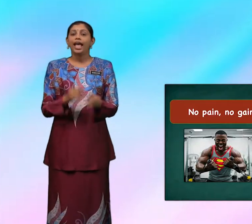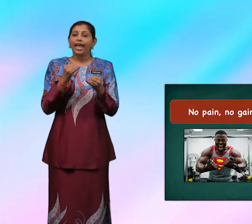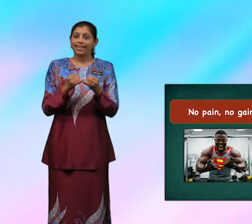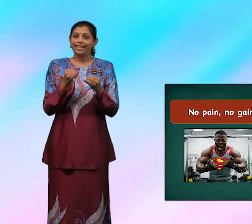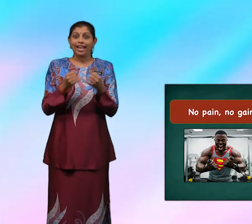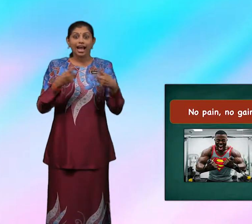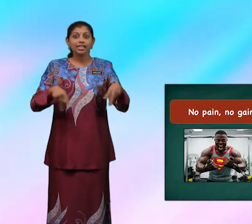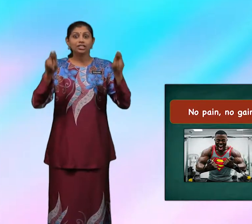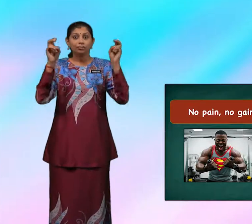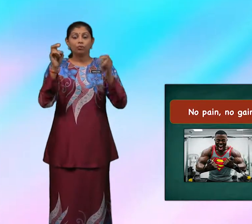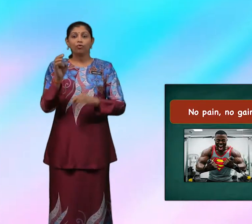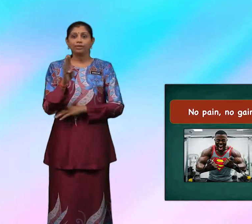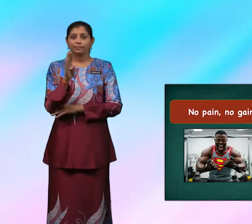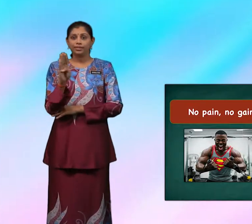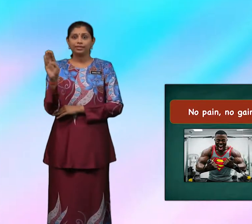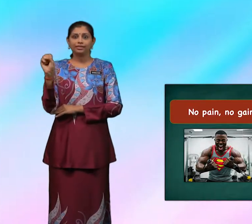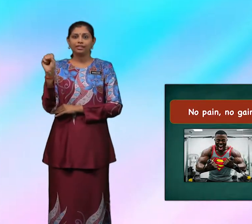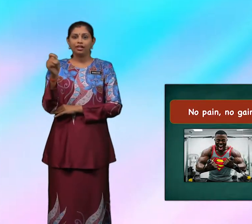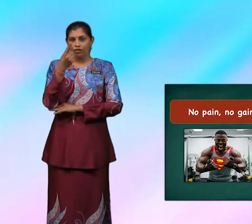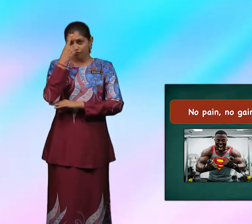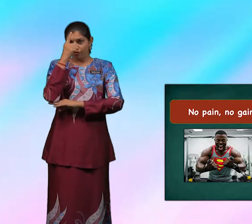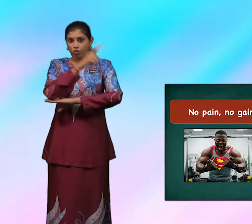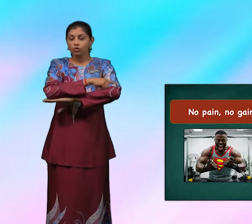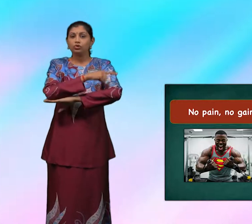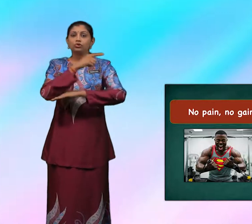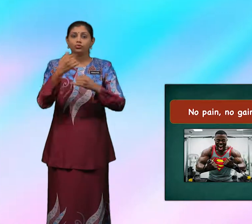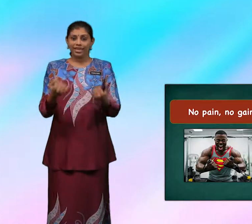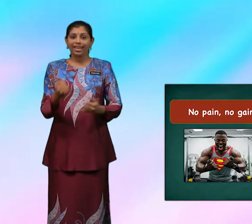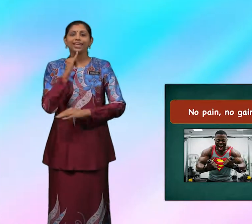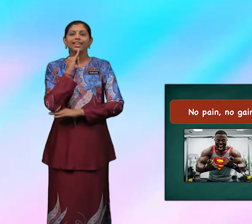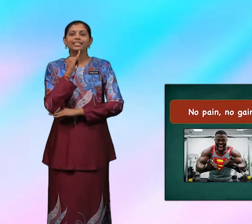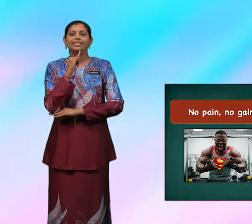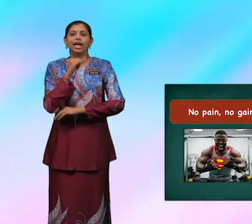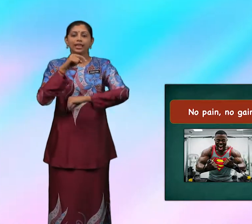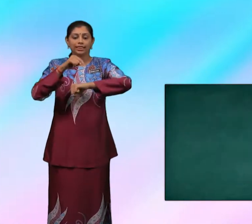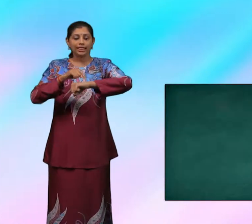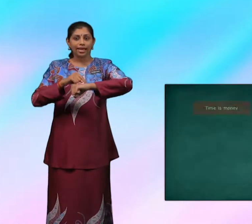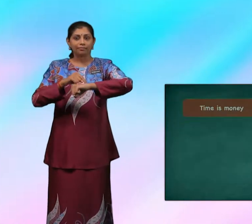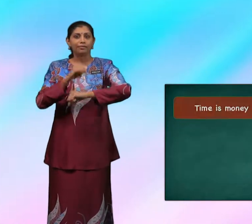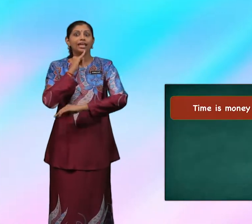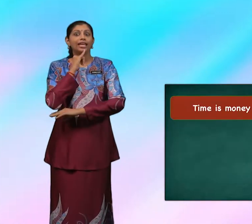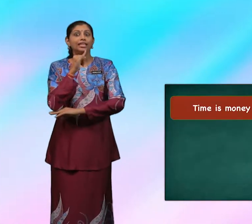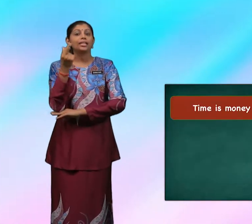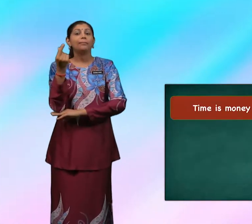And the last proverb for today is time is